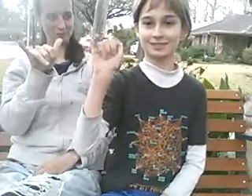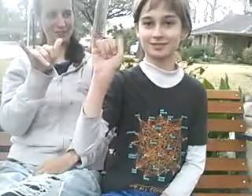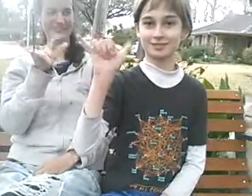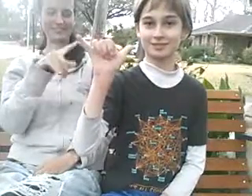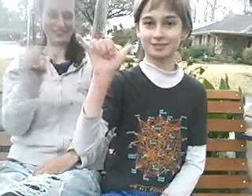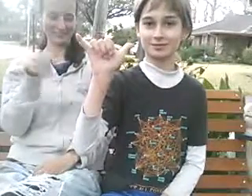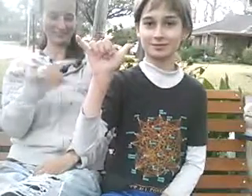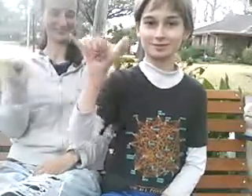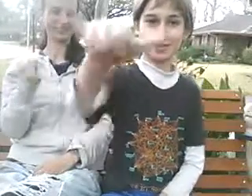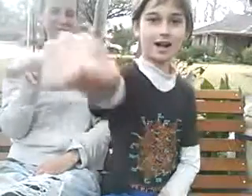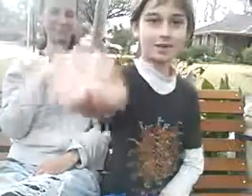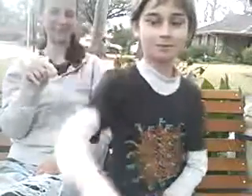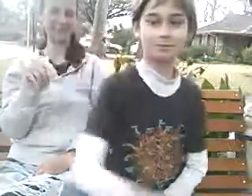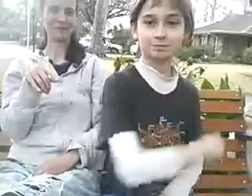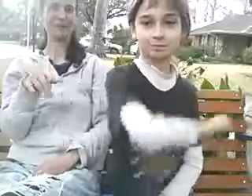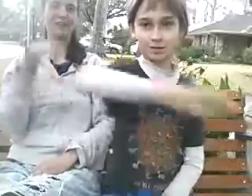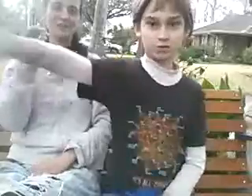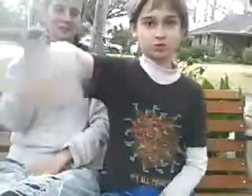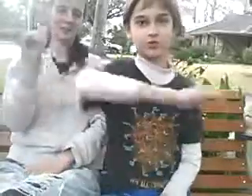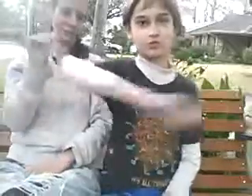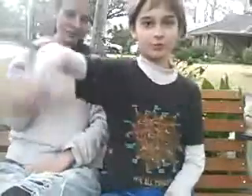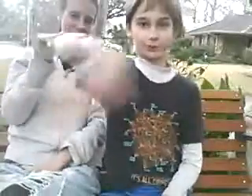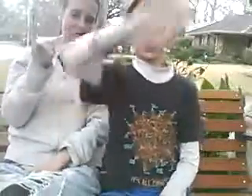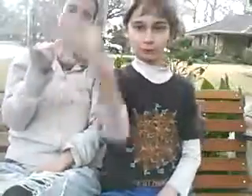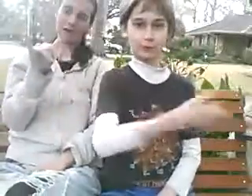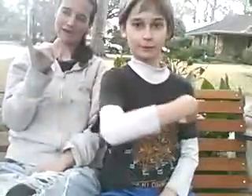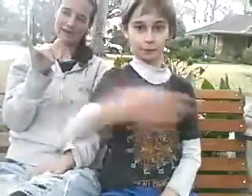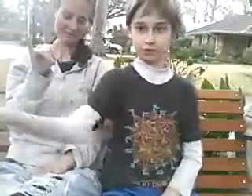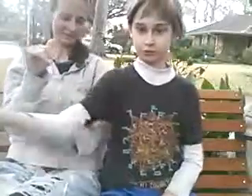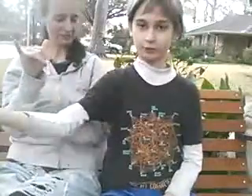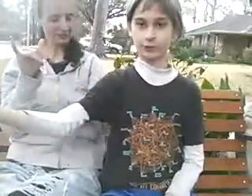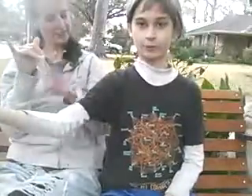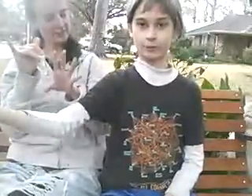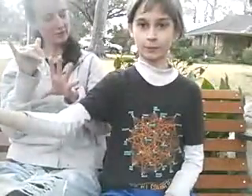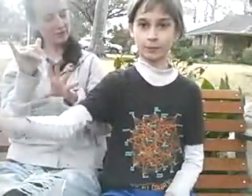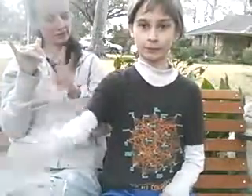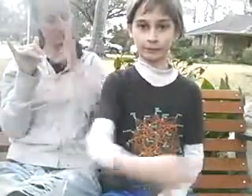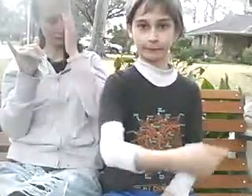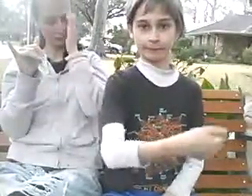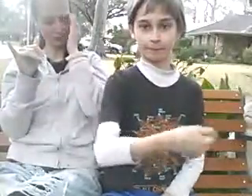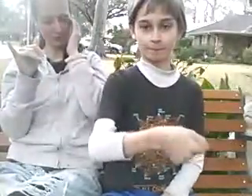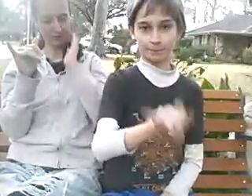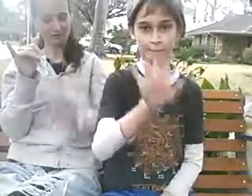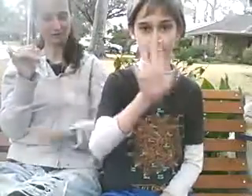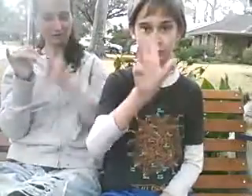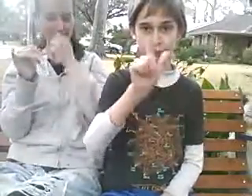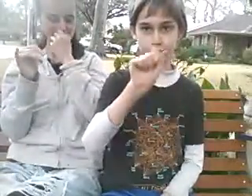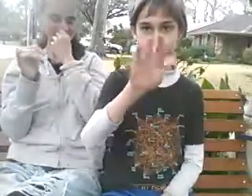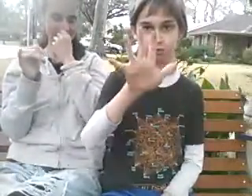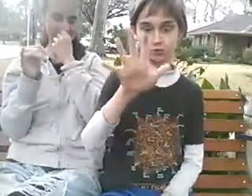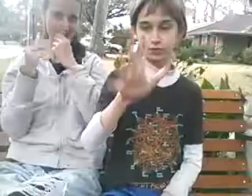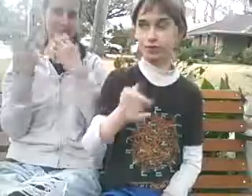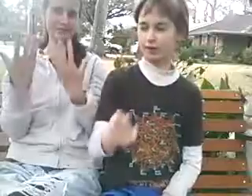And then the Z's. Ah. So the cool thing about Y, and this is the first thing we learned when we took a little class in baby sign